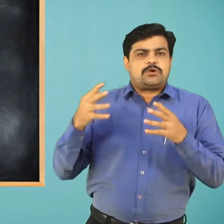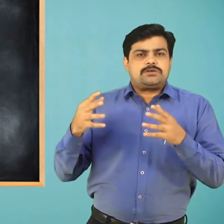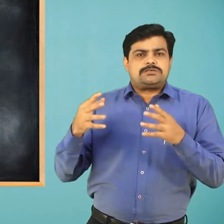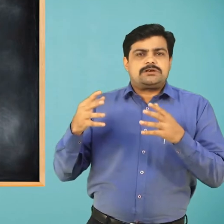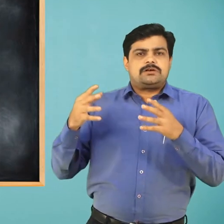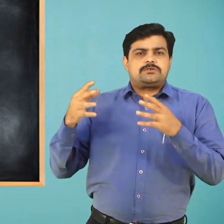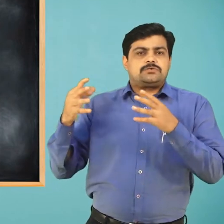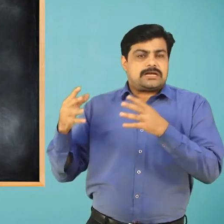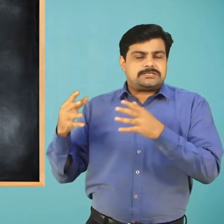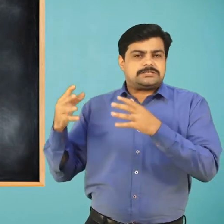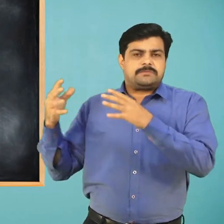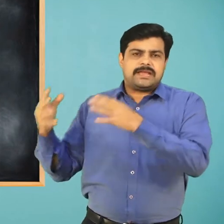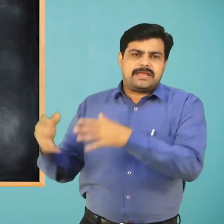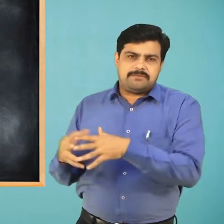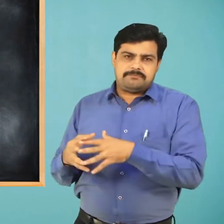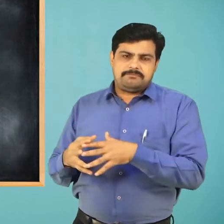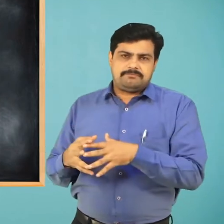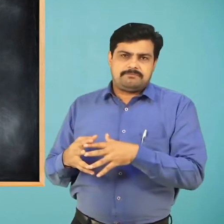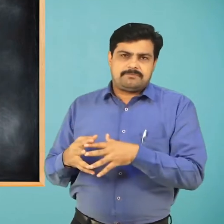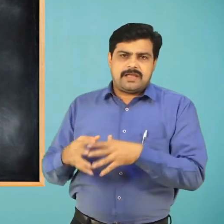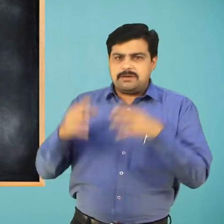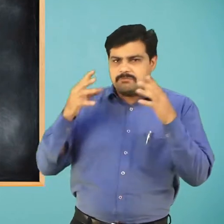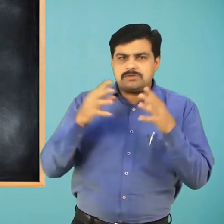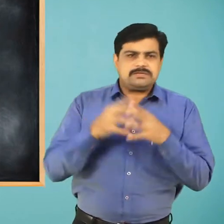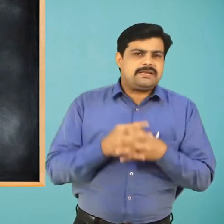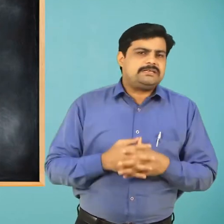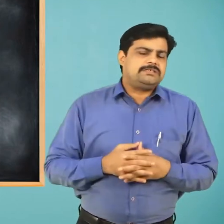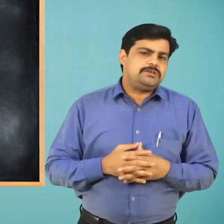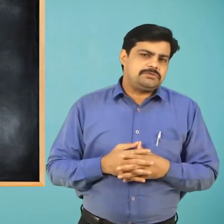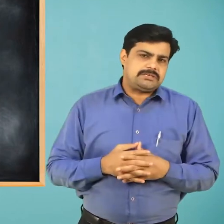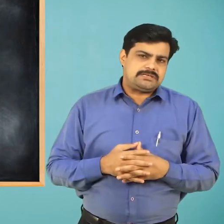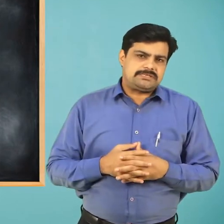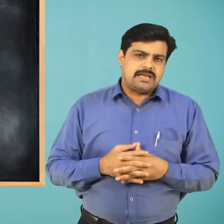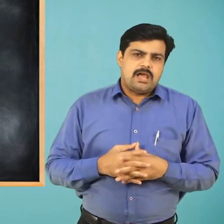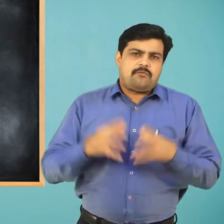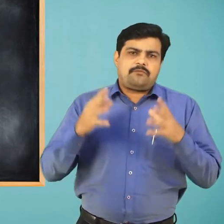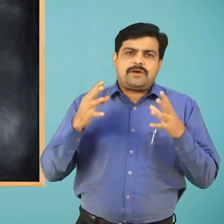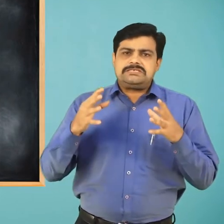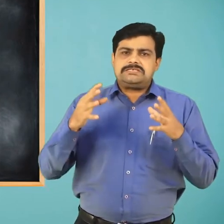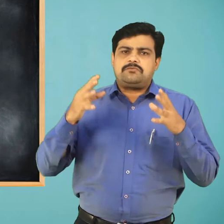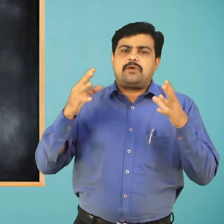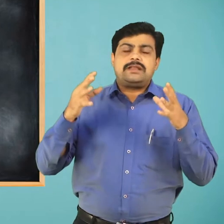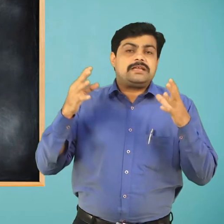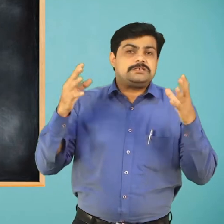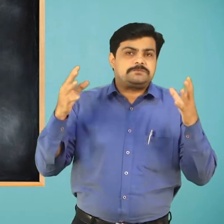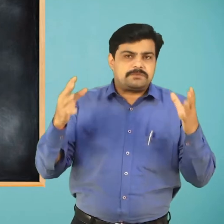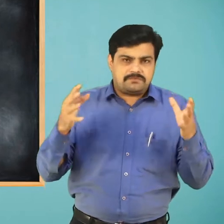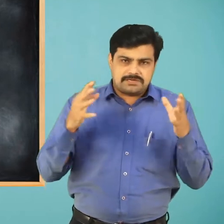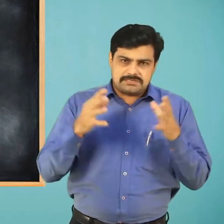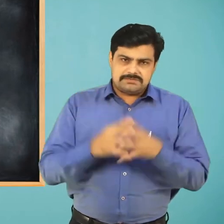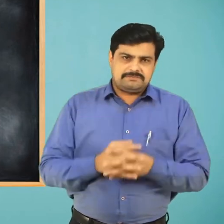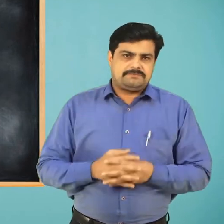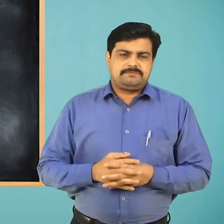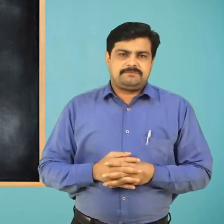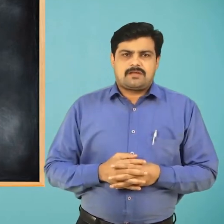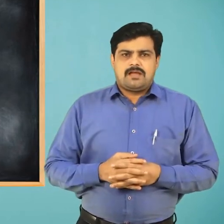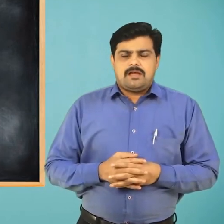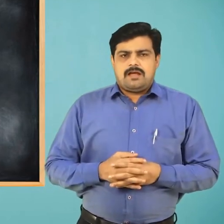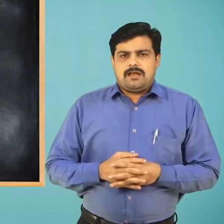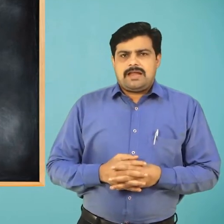taught to us by him. In modern English uses, first one is preferred. Let's